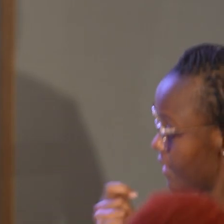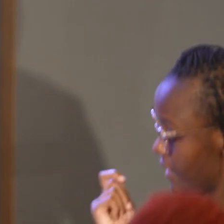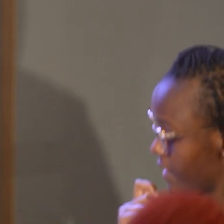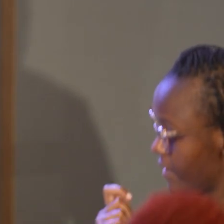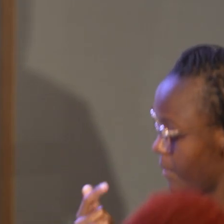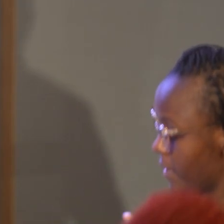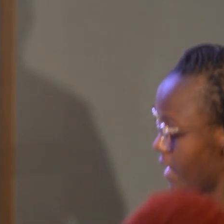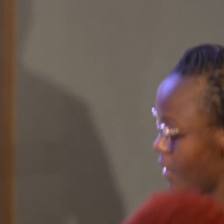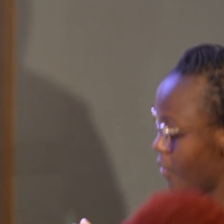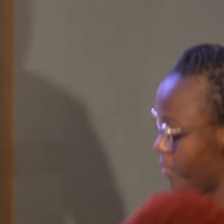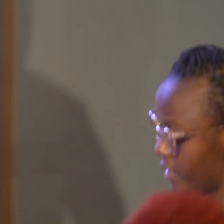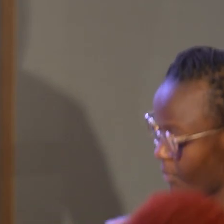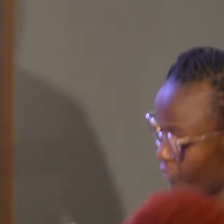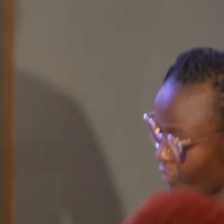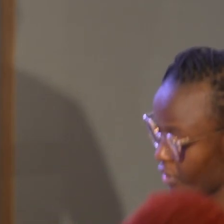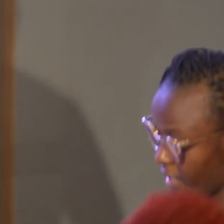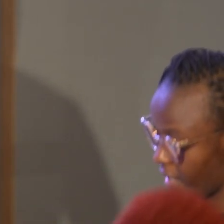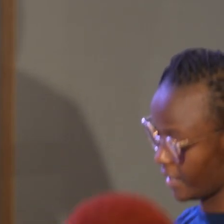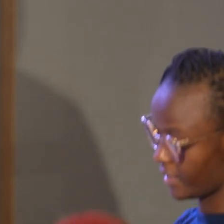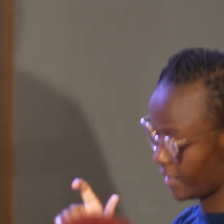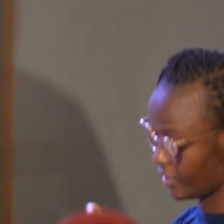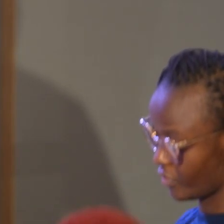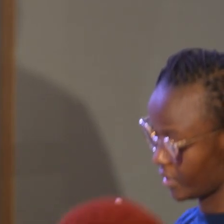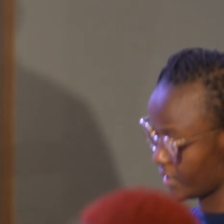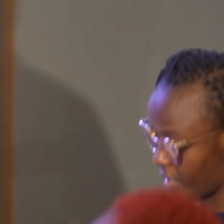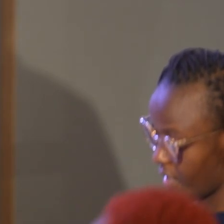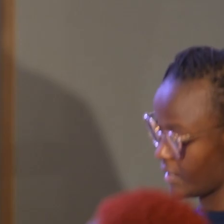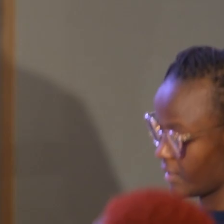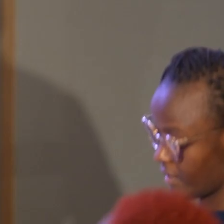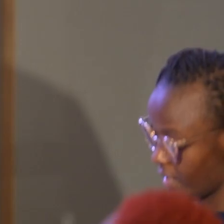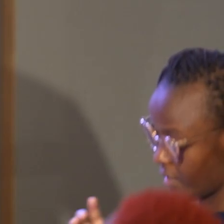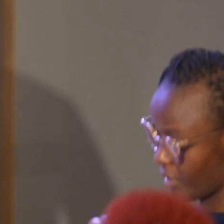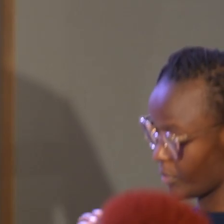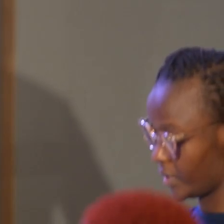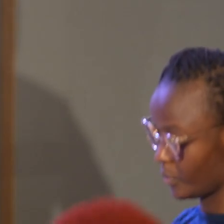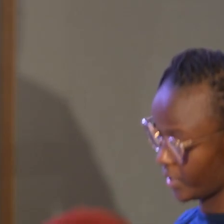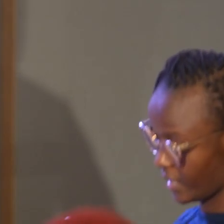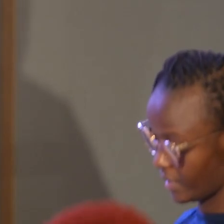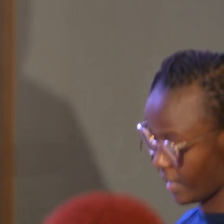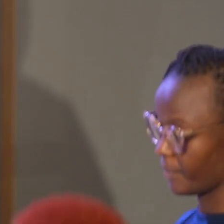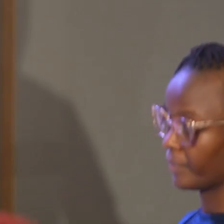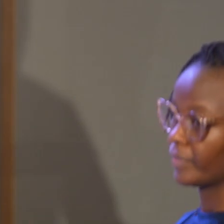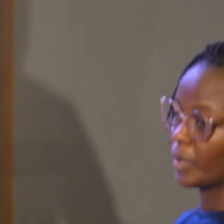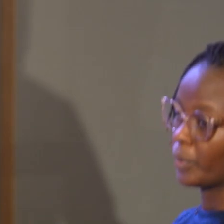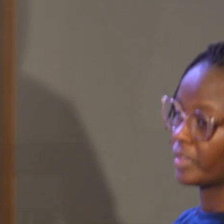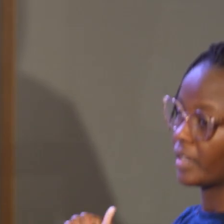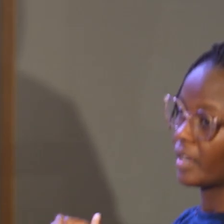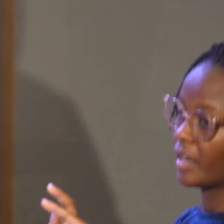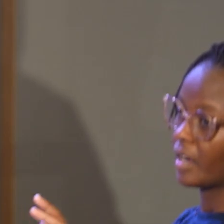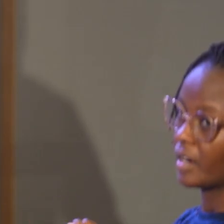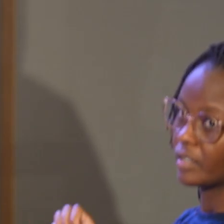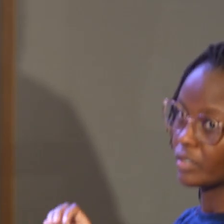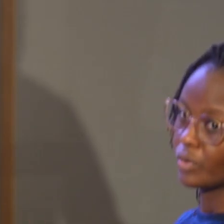And I hope that as we proceed with the regional standard, the committee that already exists with ARSO